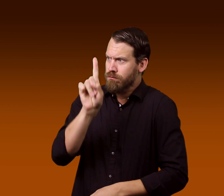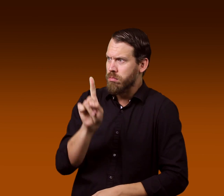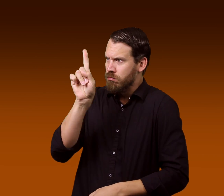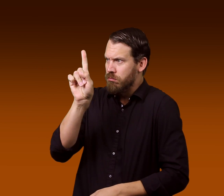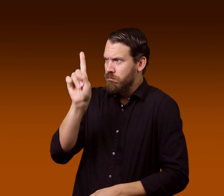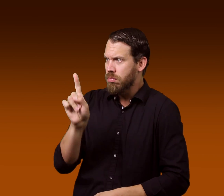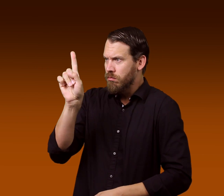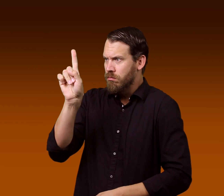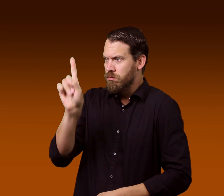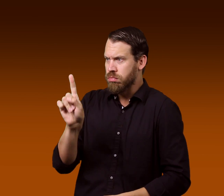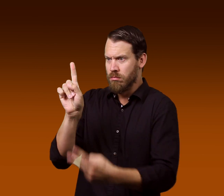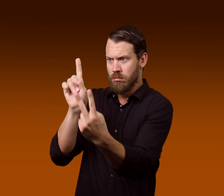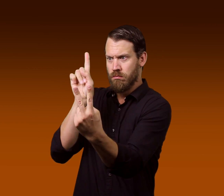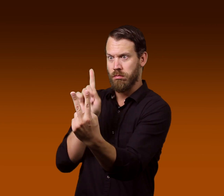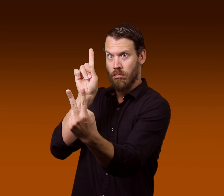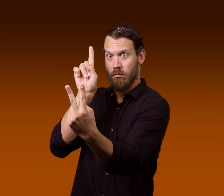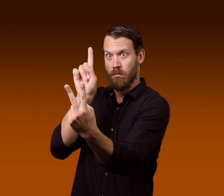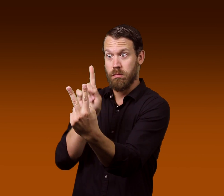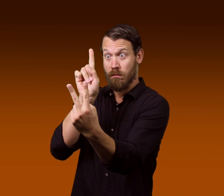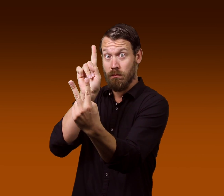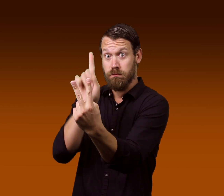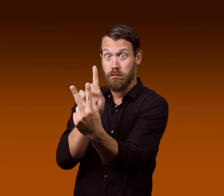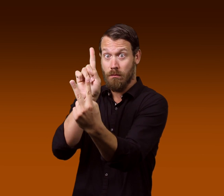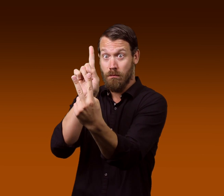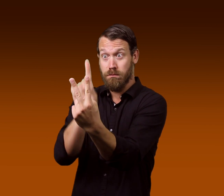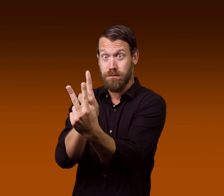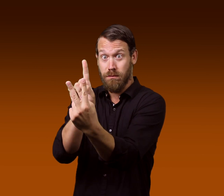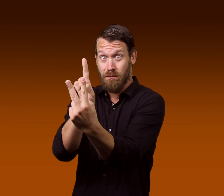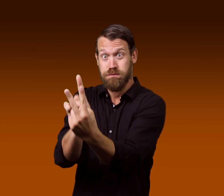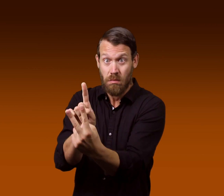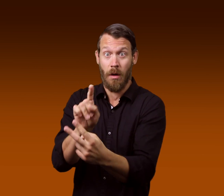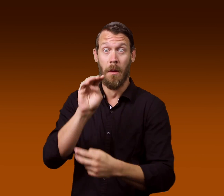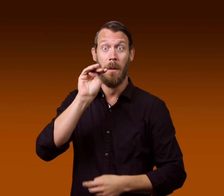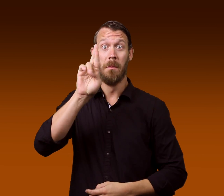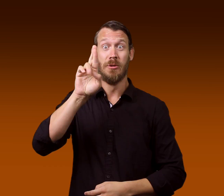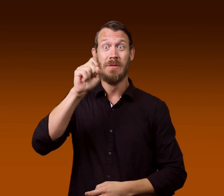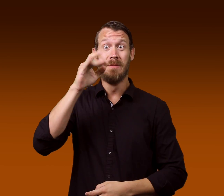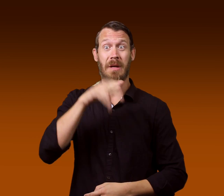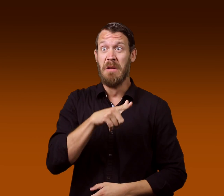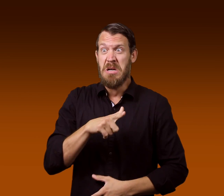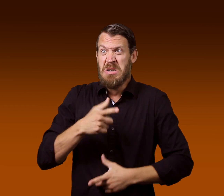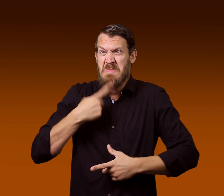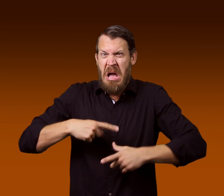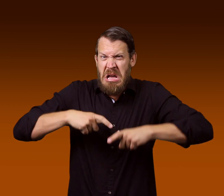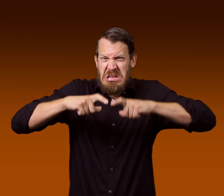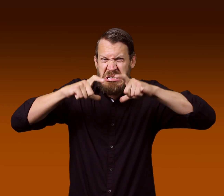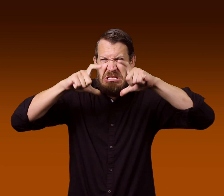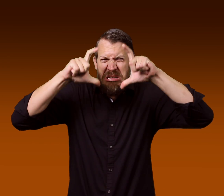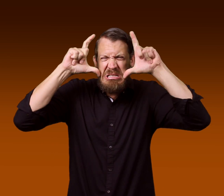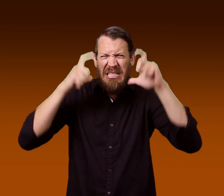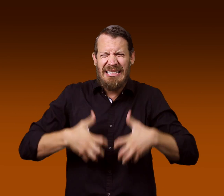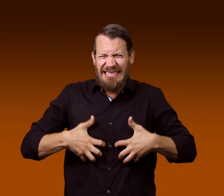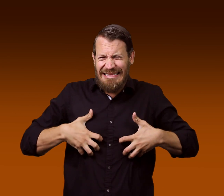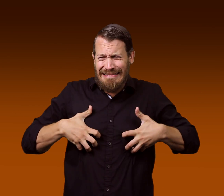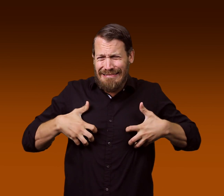still clutching an axe, hopped towards the widow and her neighbor. Mr. Spivey, red-faced with